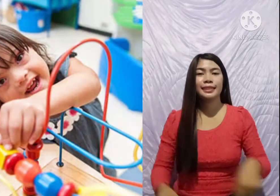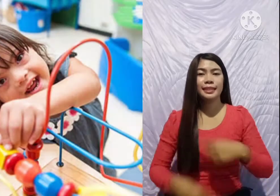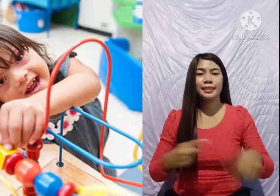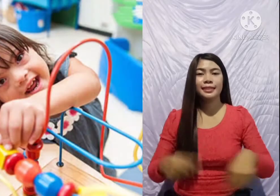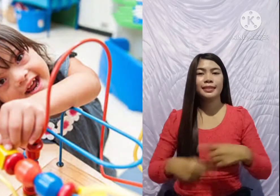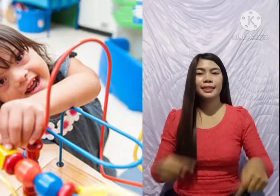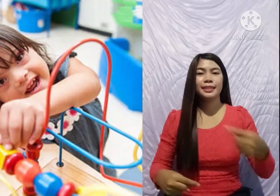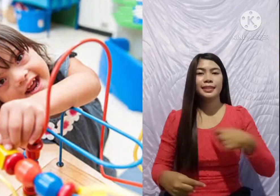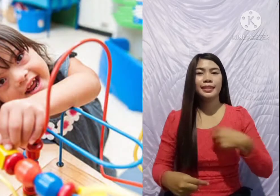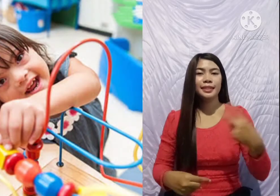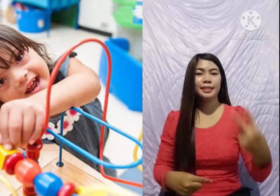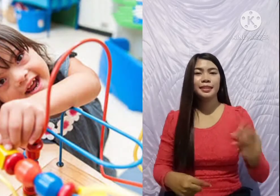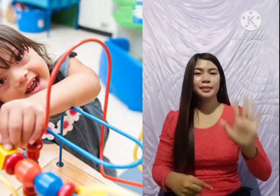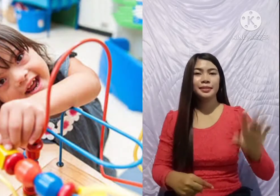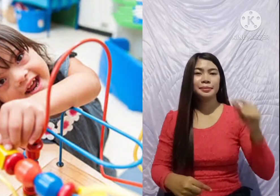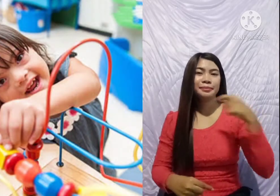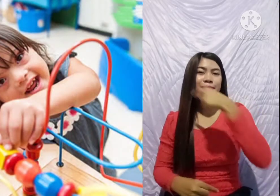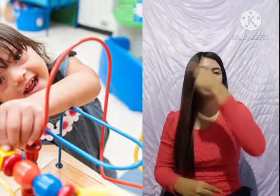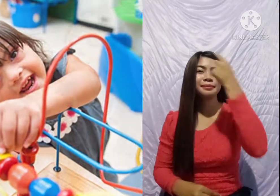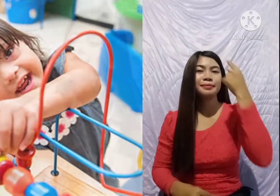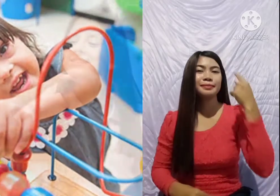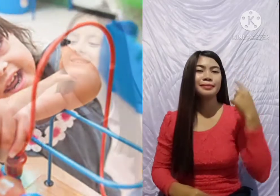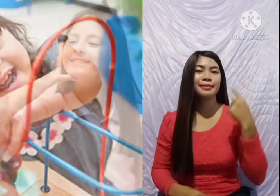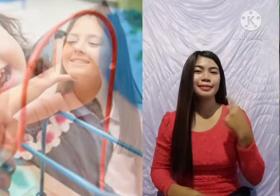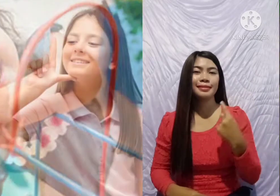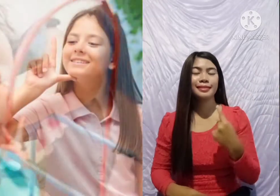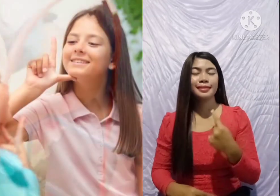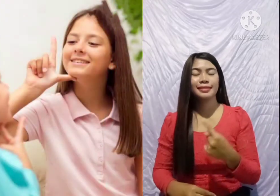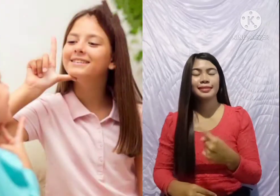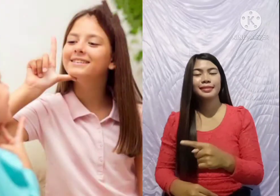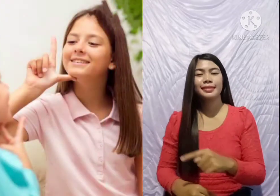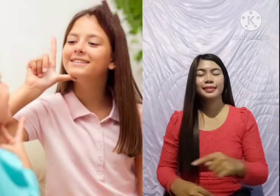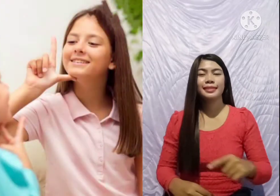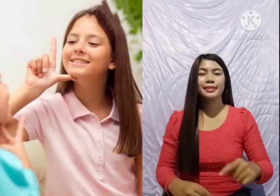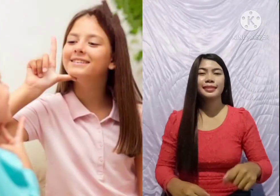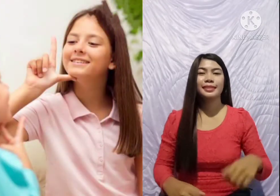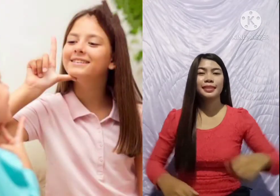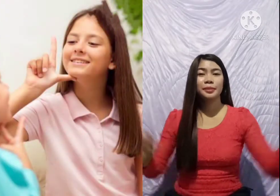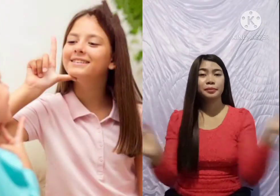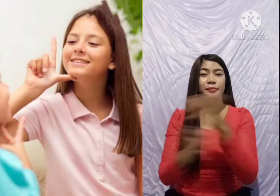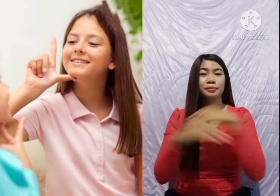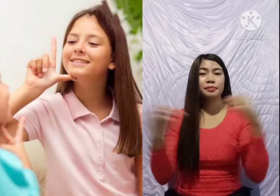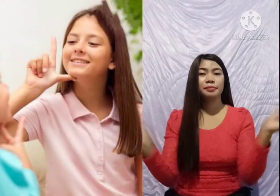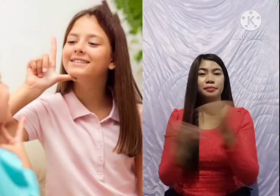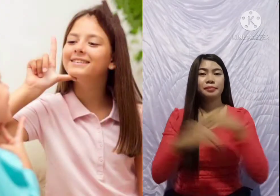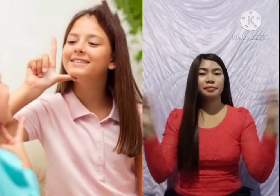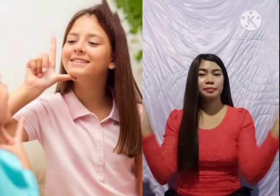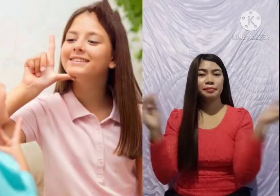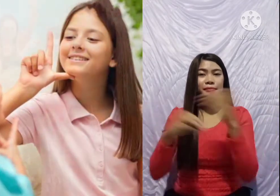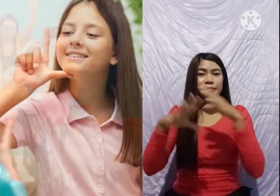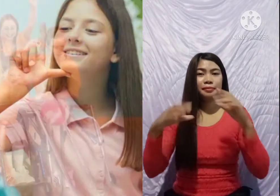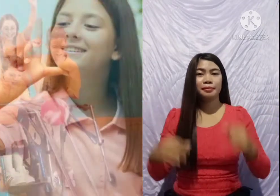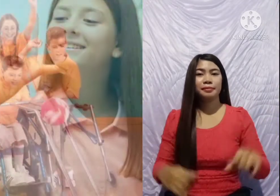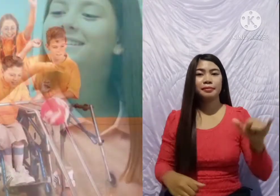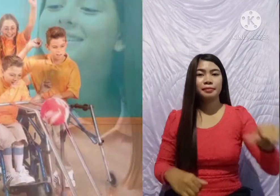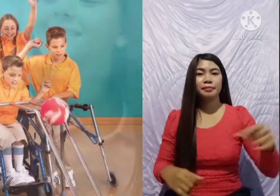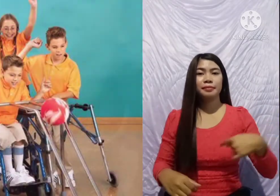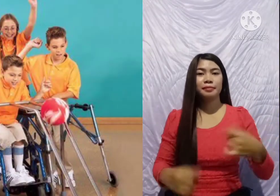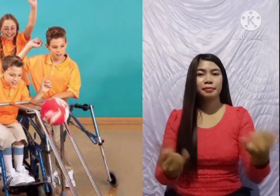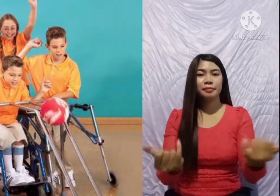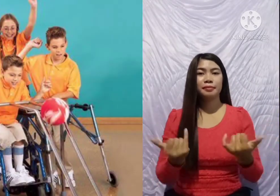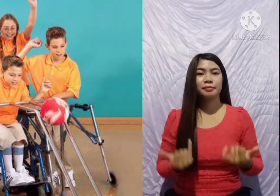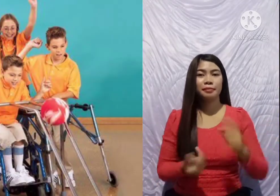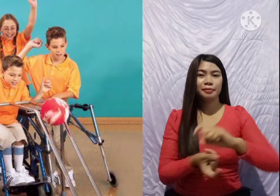When I see your face, There's not a thing that